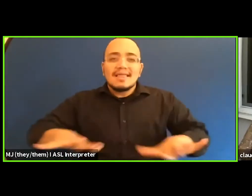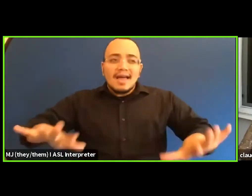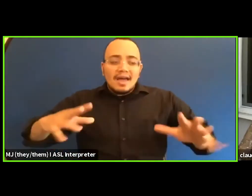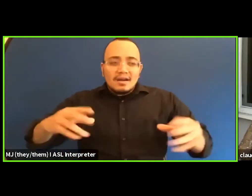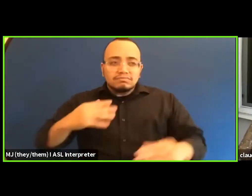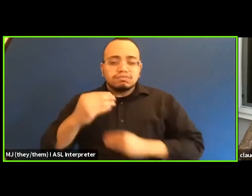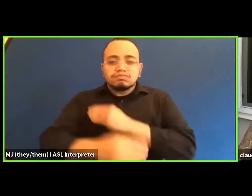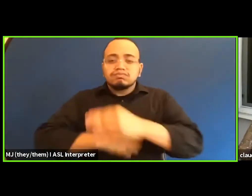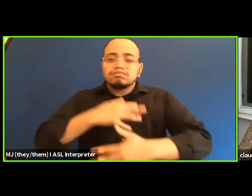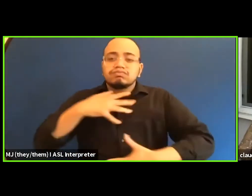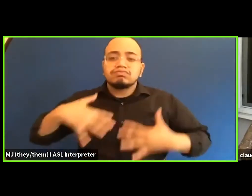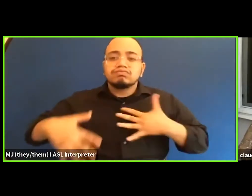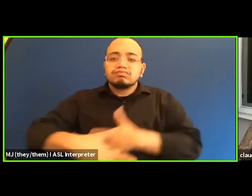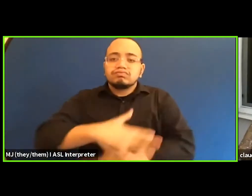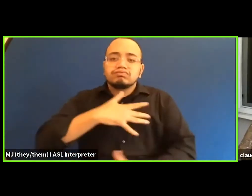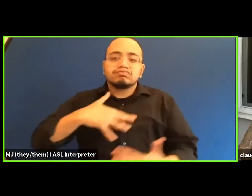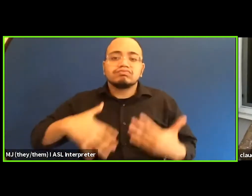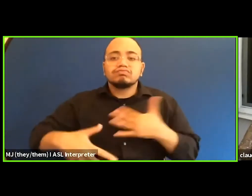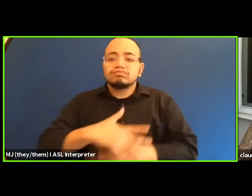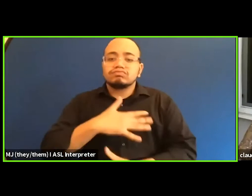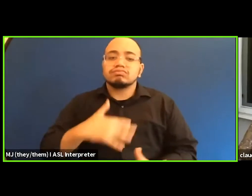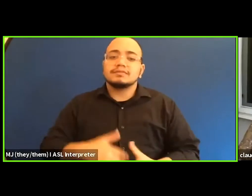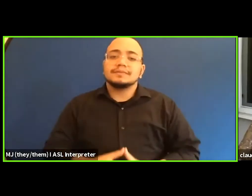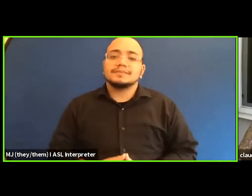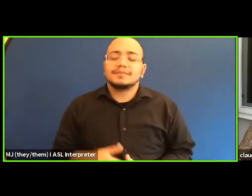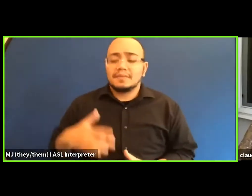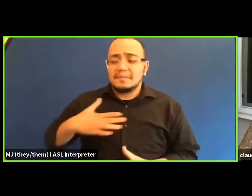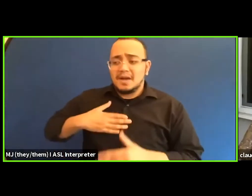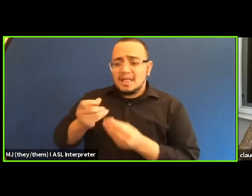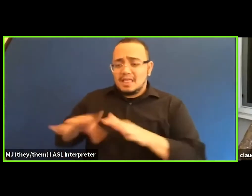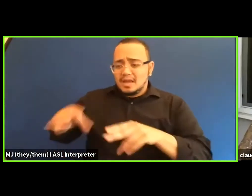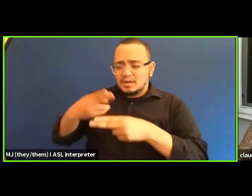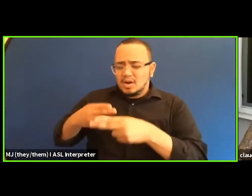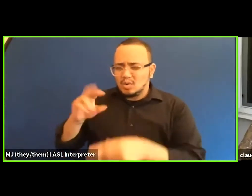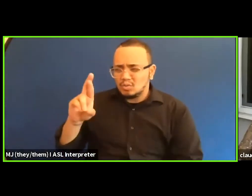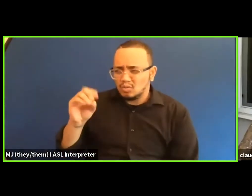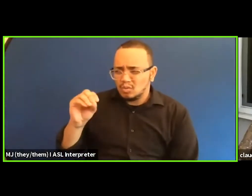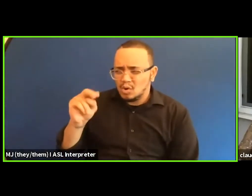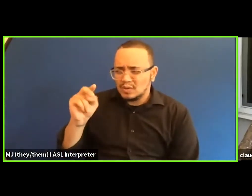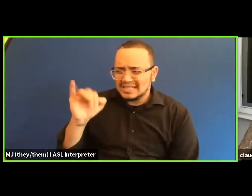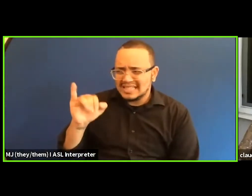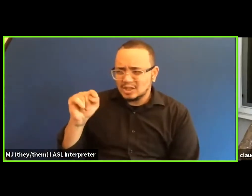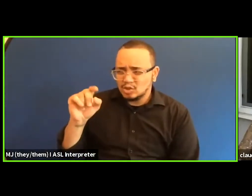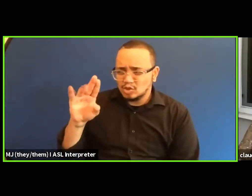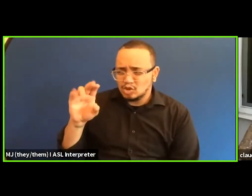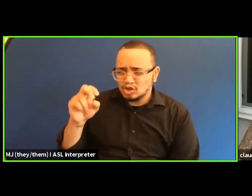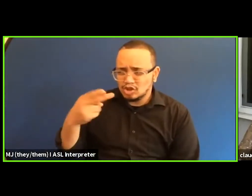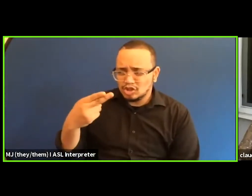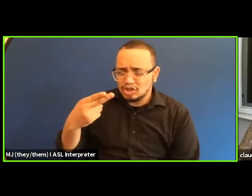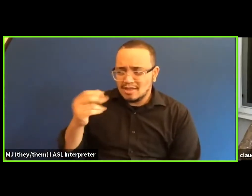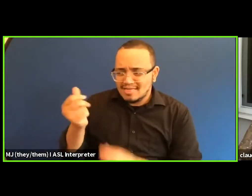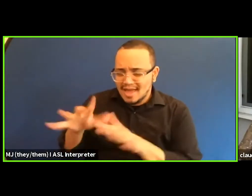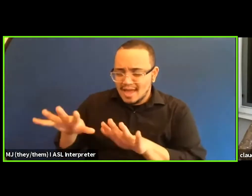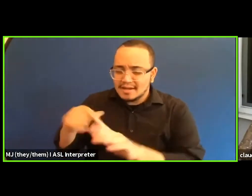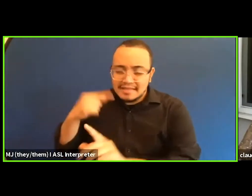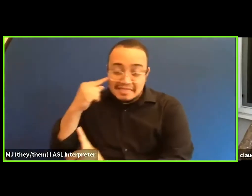on Ramatush Ohlone land. If you know the names of the original